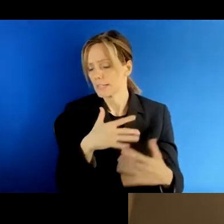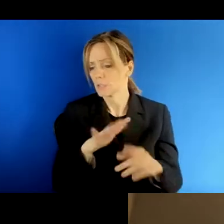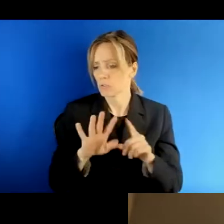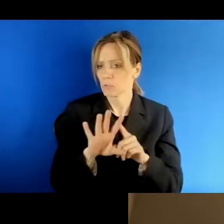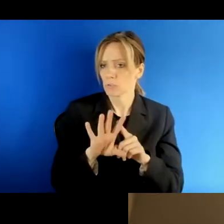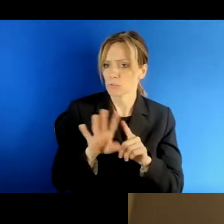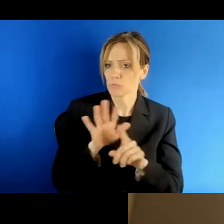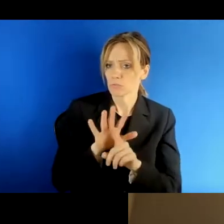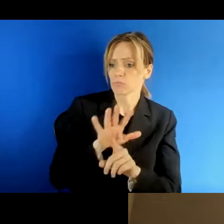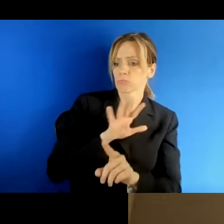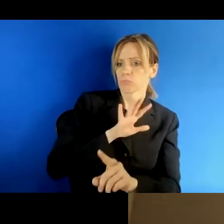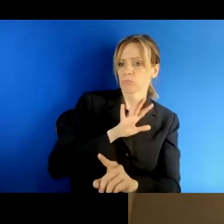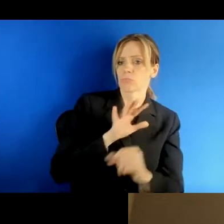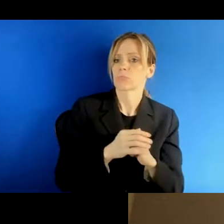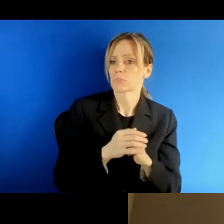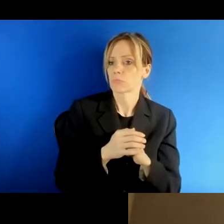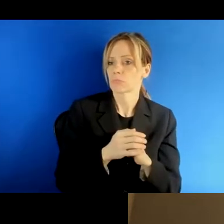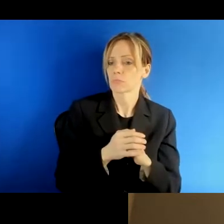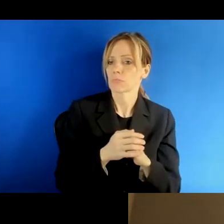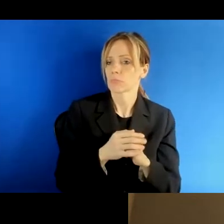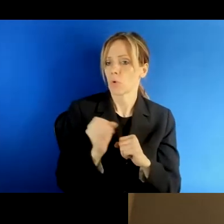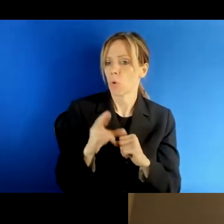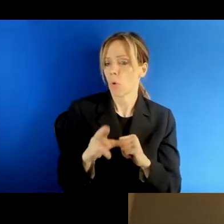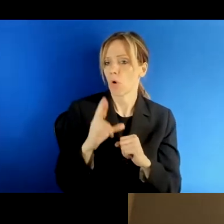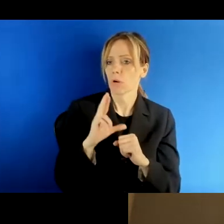achieving a higher ed, like